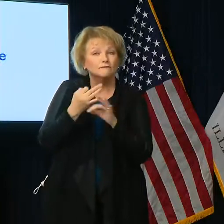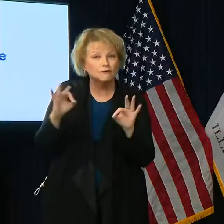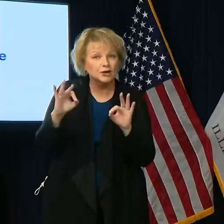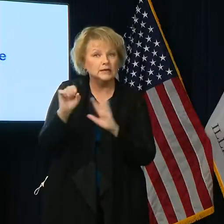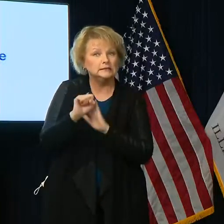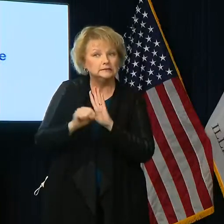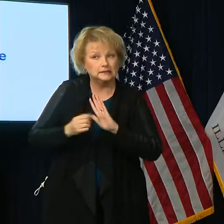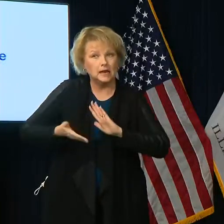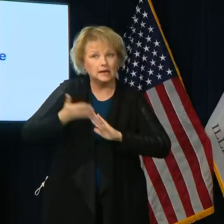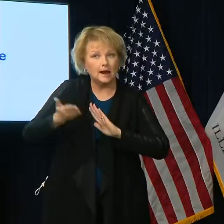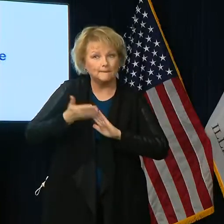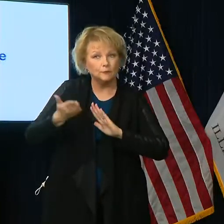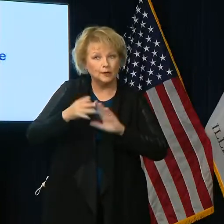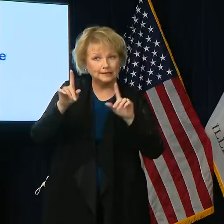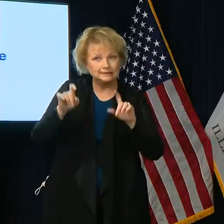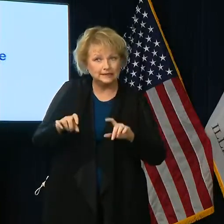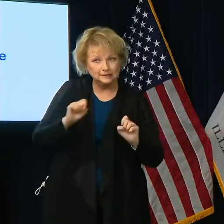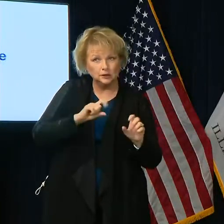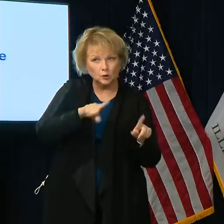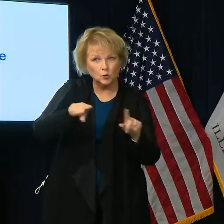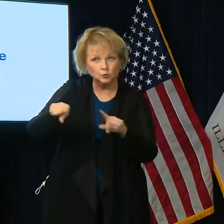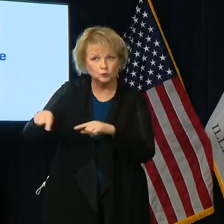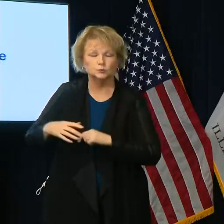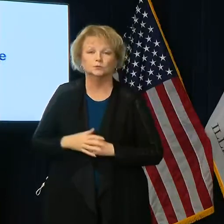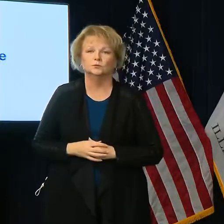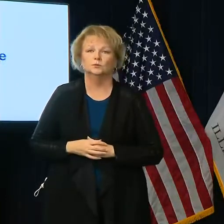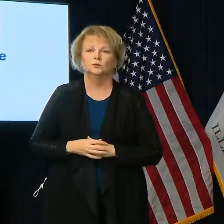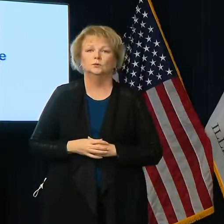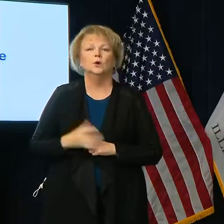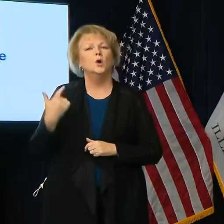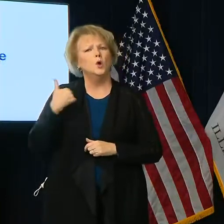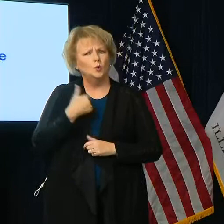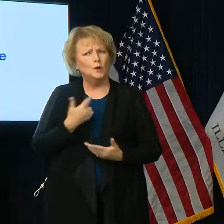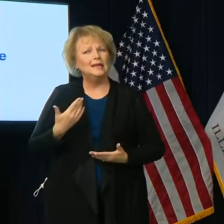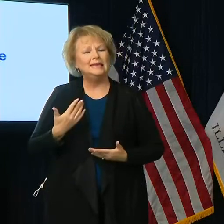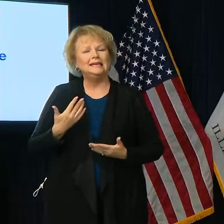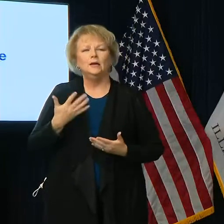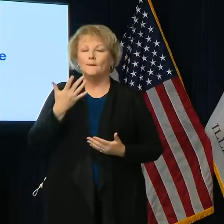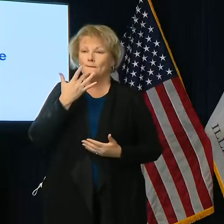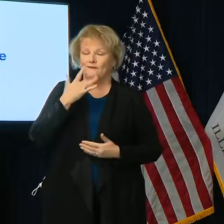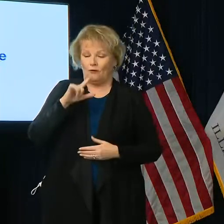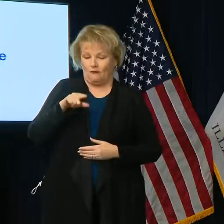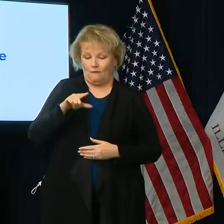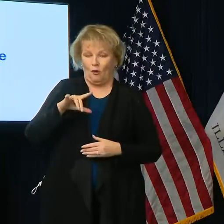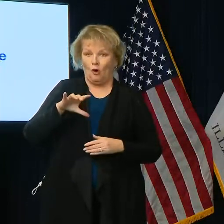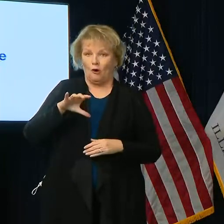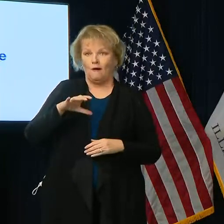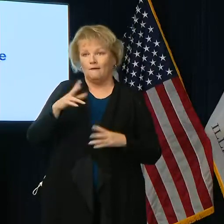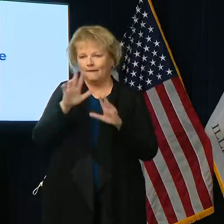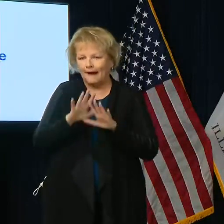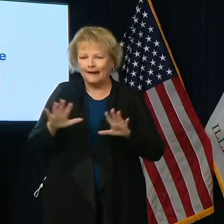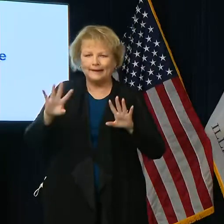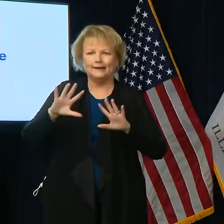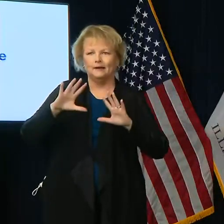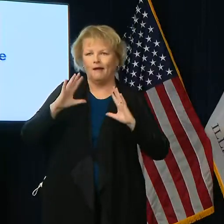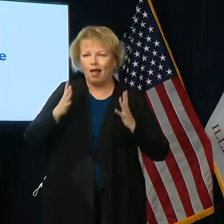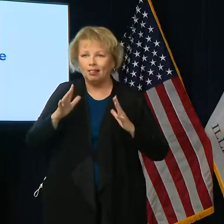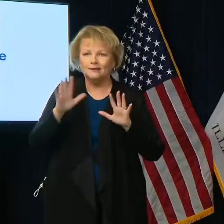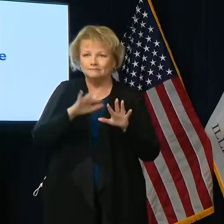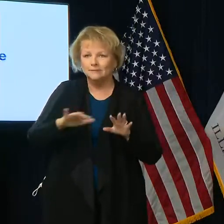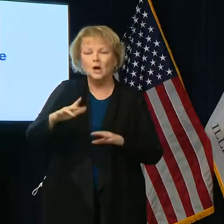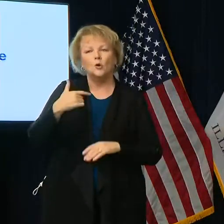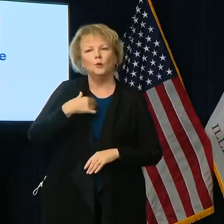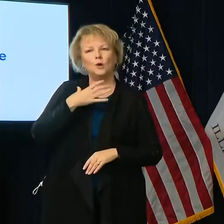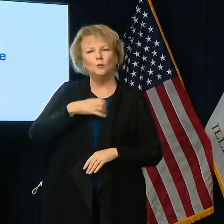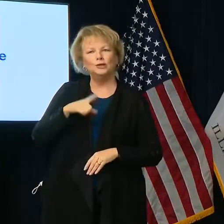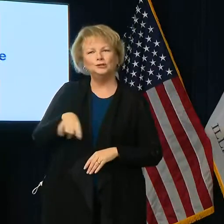state-operated community-based testing sites. While we are recommending people to stay home this holiday season, I know there's some of you